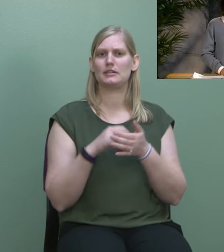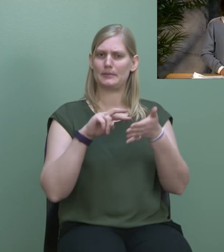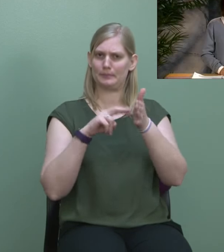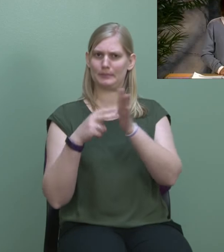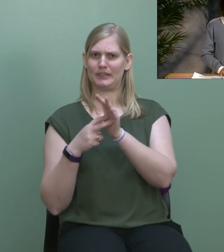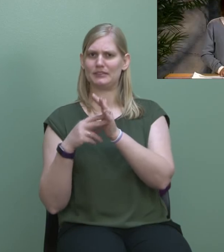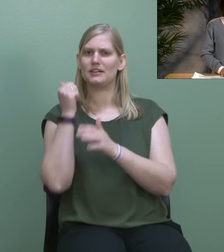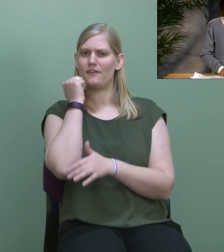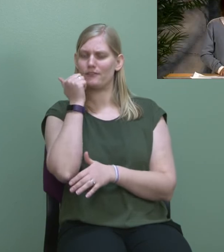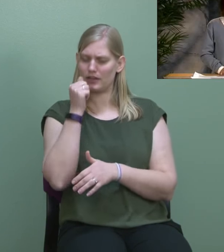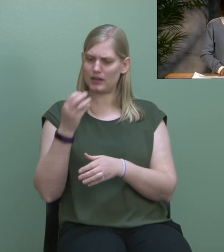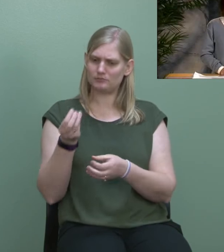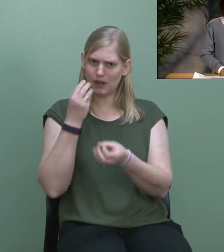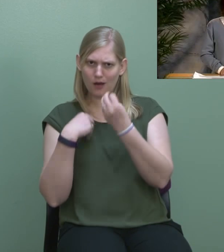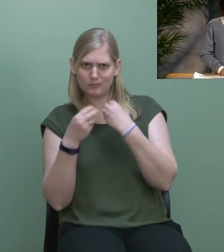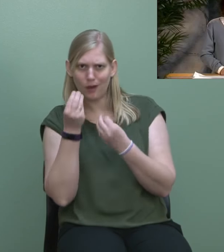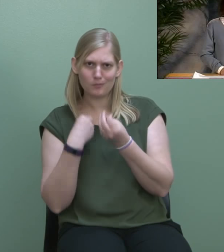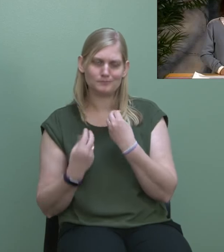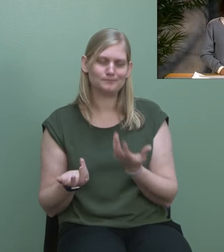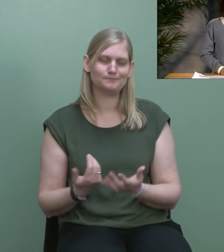eat. And